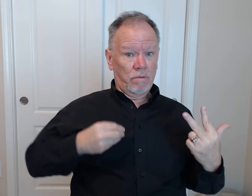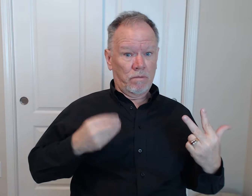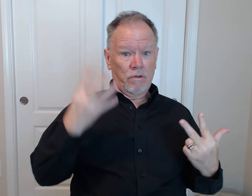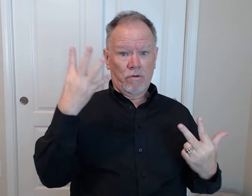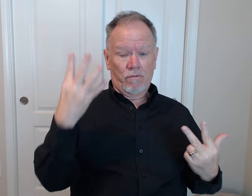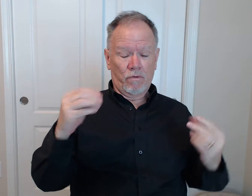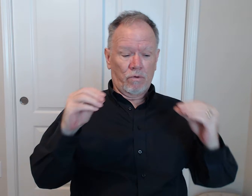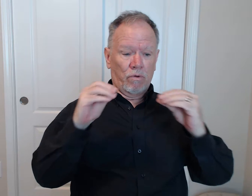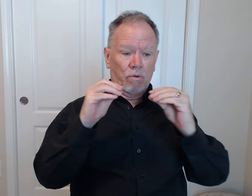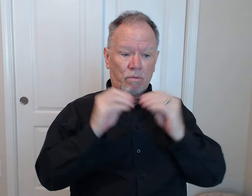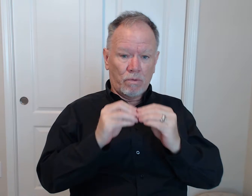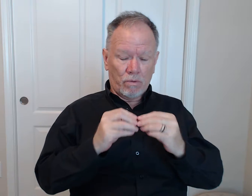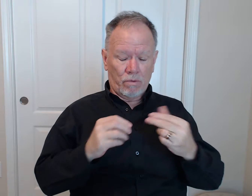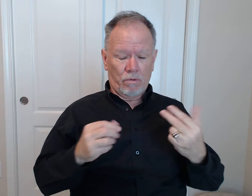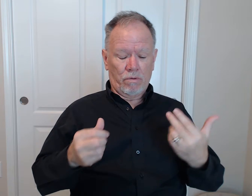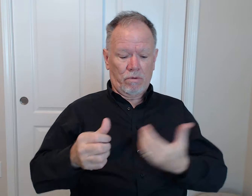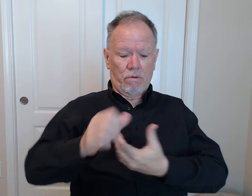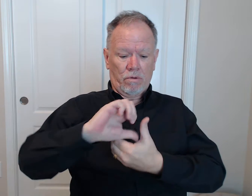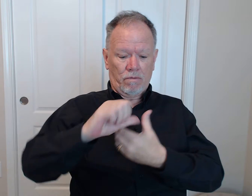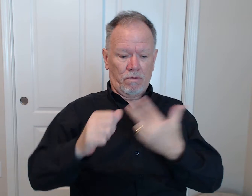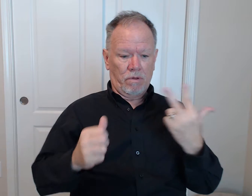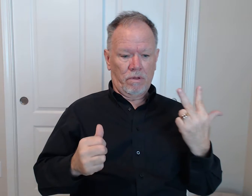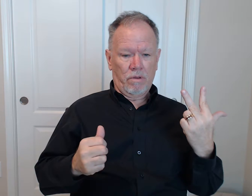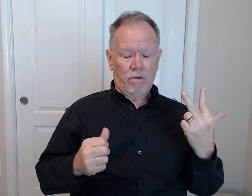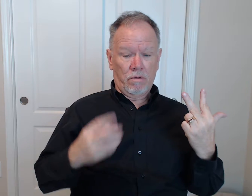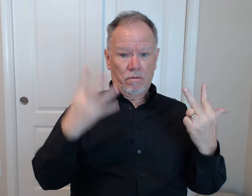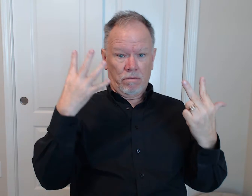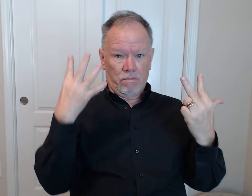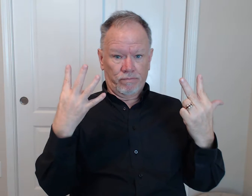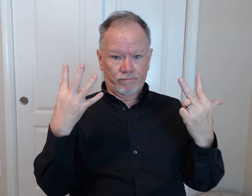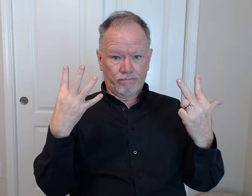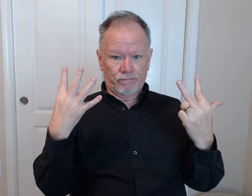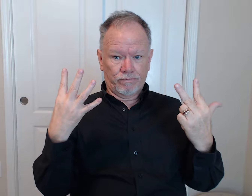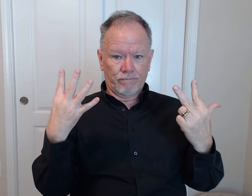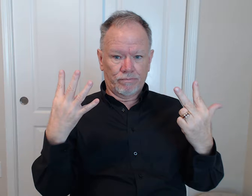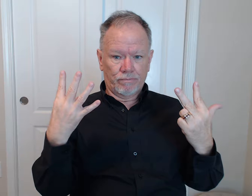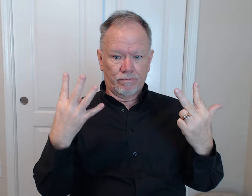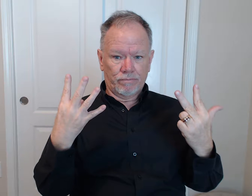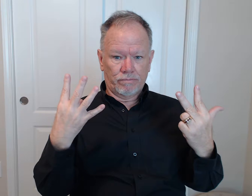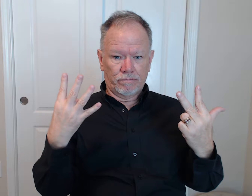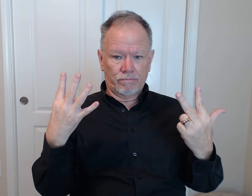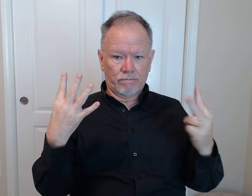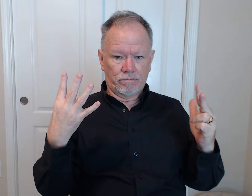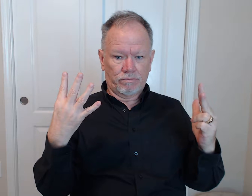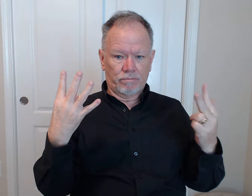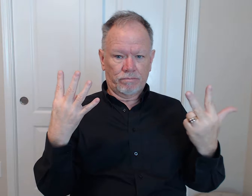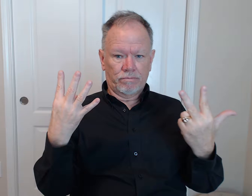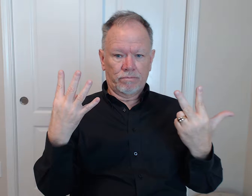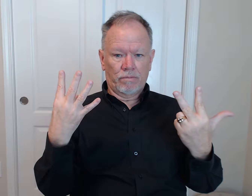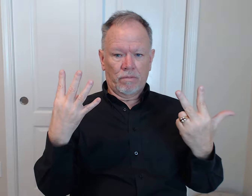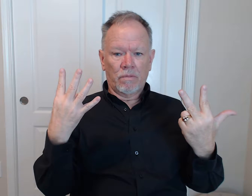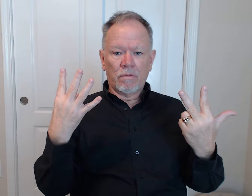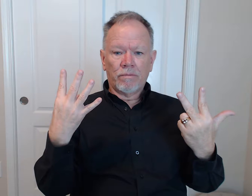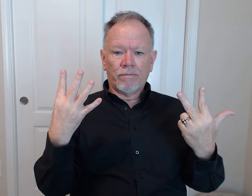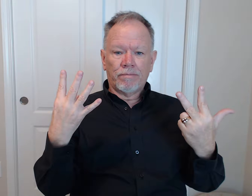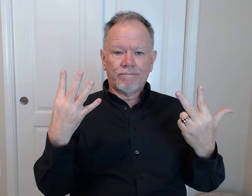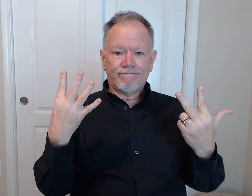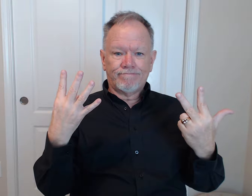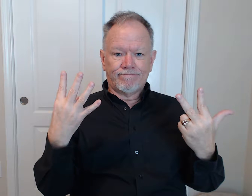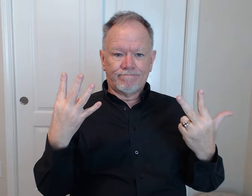avocados. Let me put this 4 in yellow so you know that these are the ones you're giving me. 1, 2,